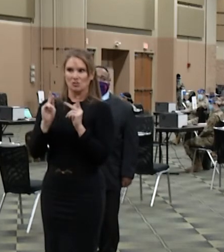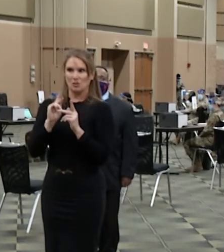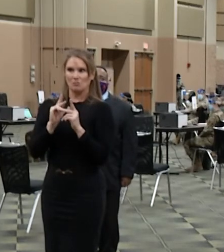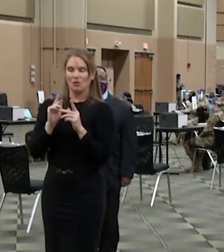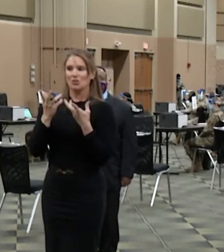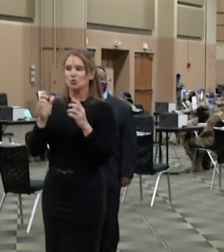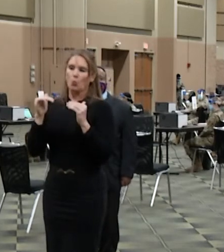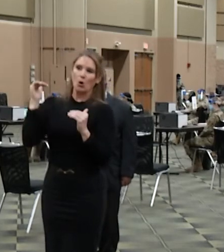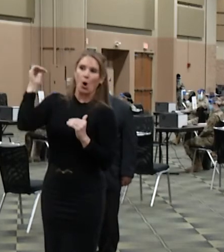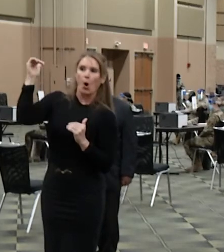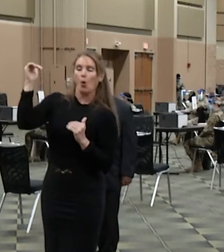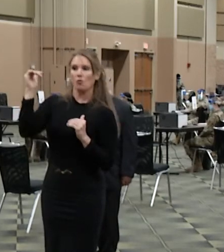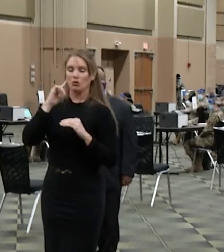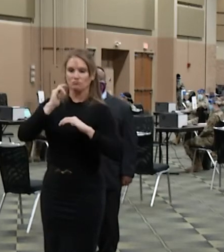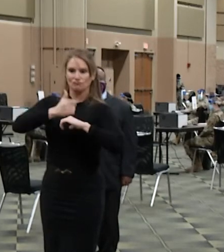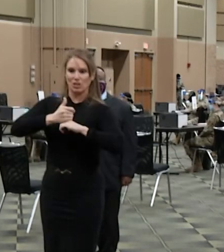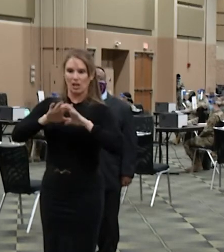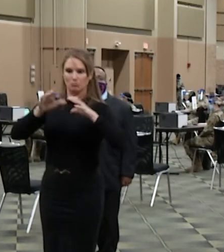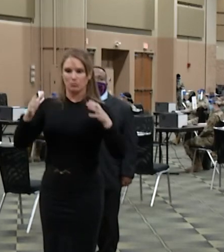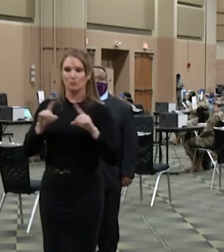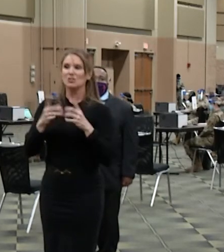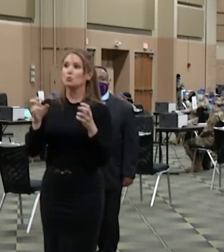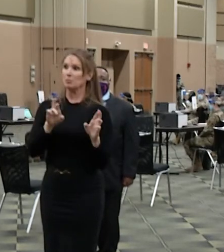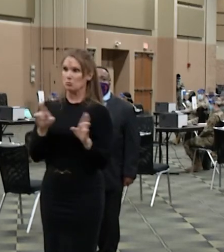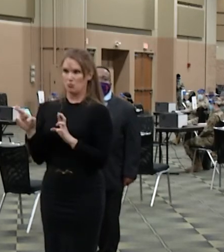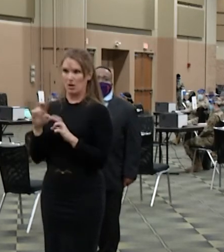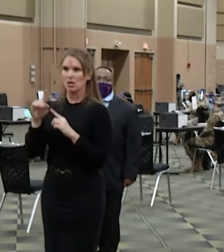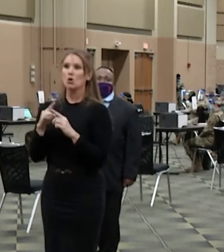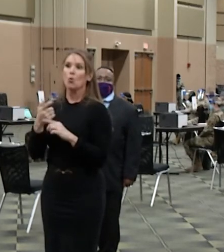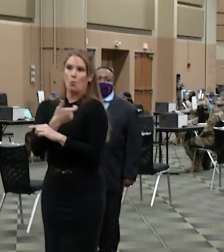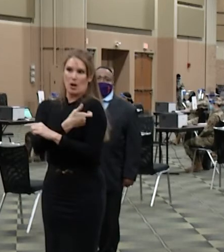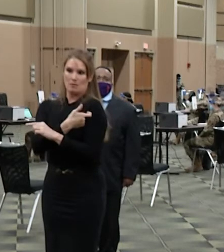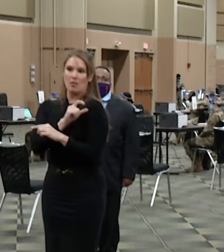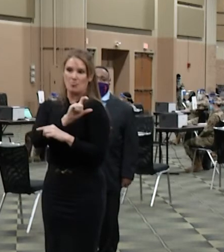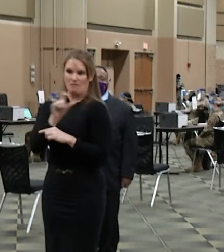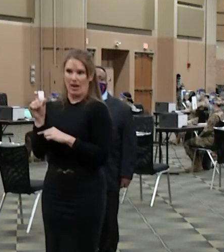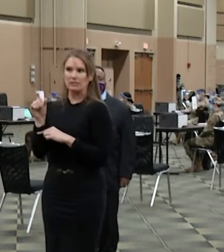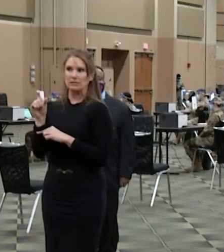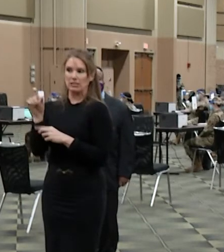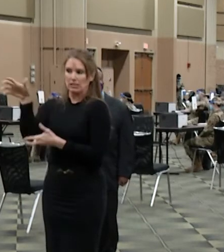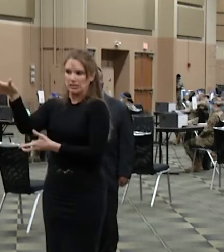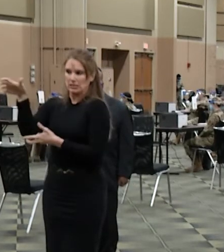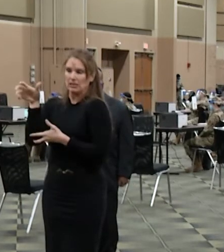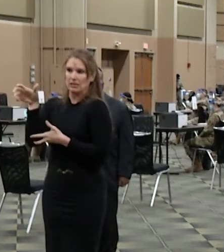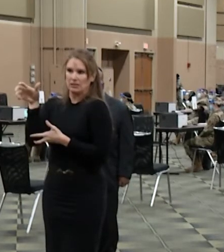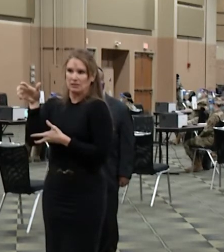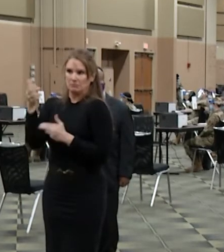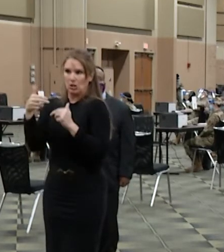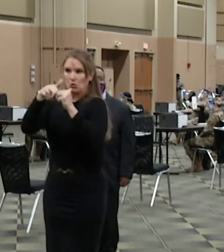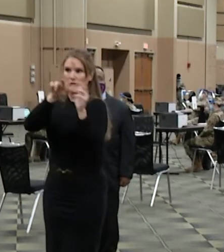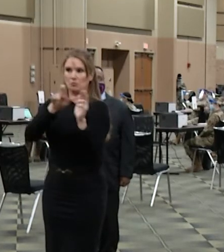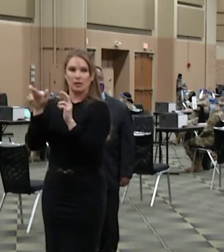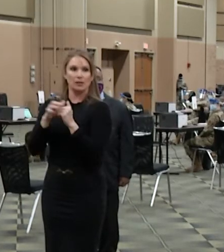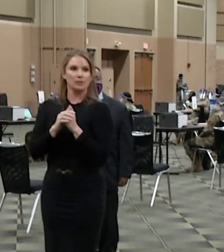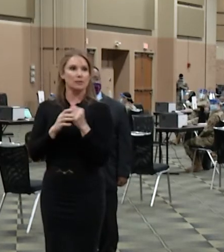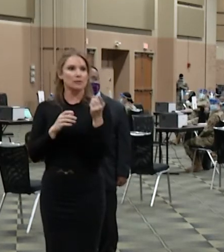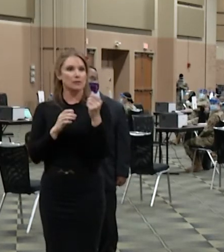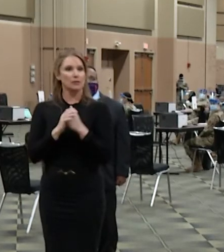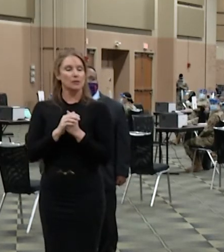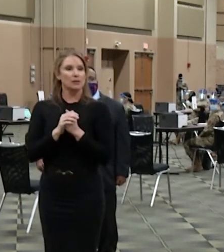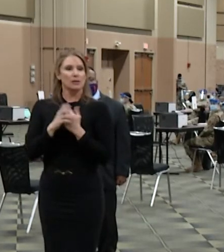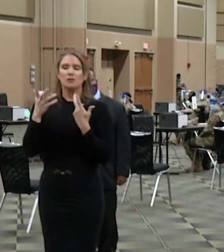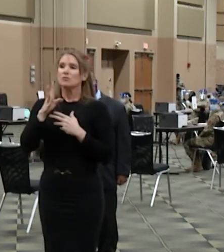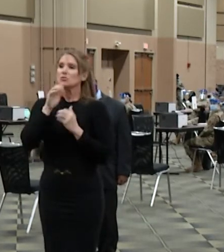be ready with the infrastructure when the vaccines and the number of doses increase. Governor, have you spoken Yeah. to the